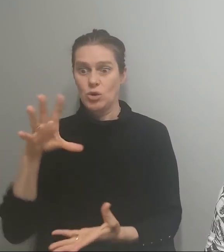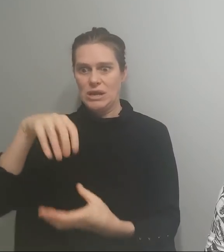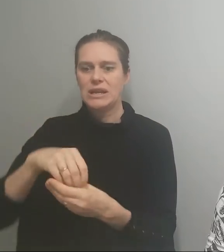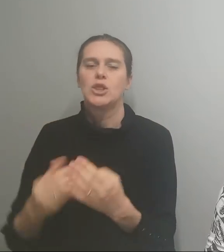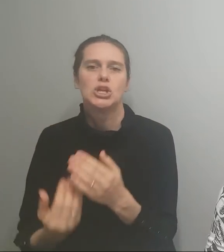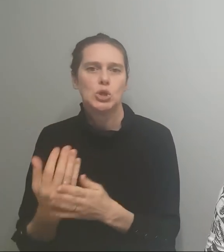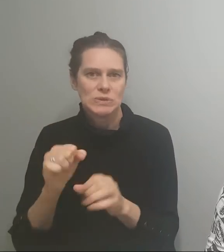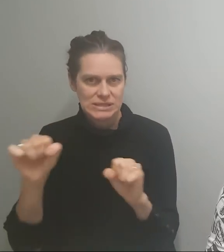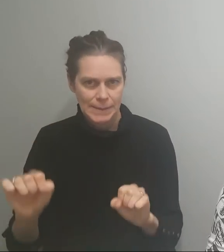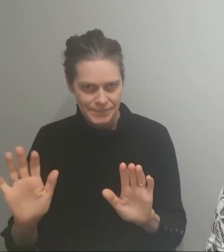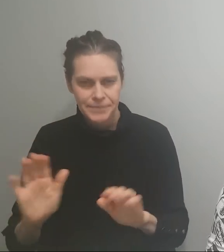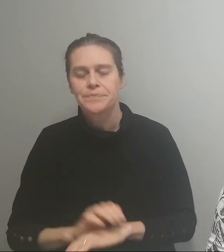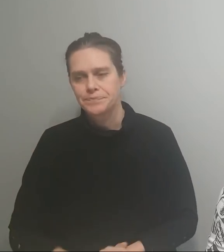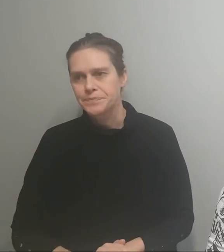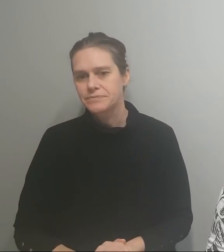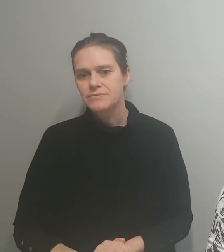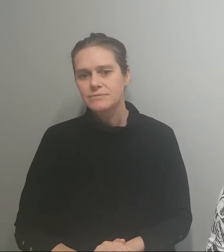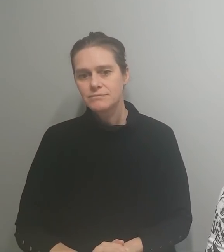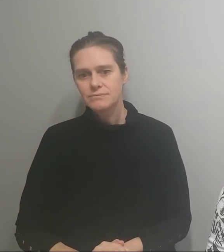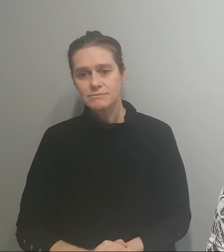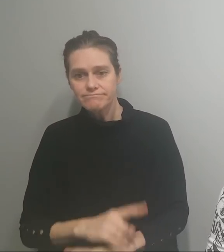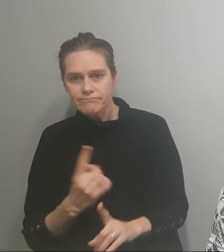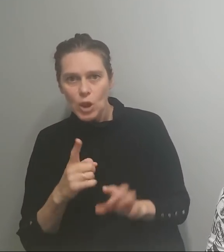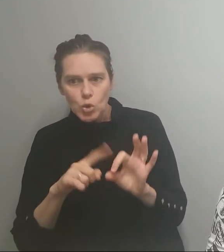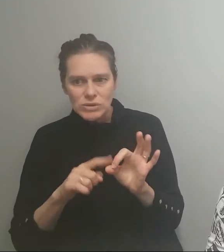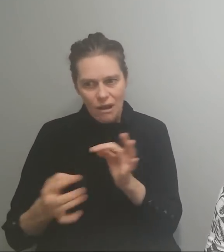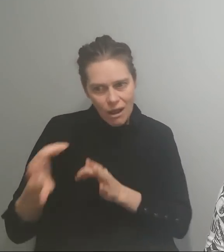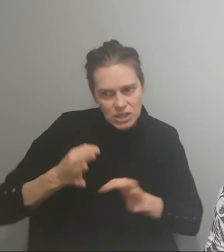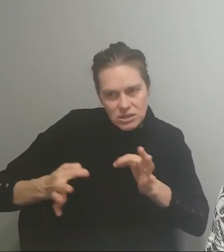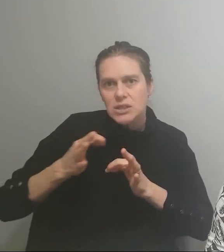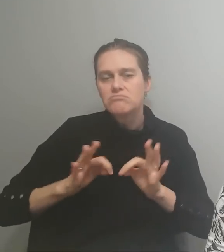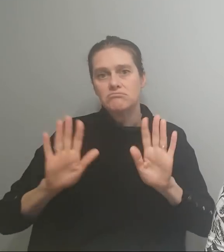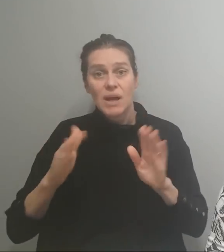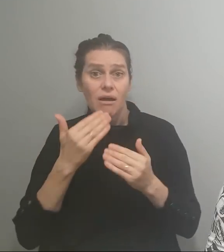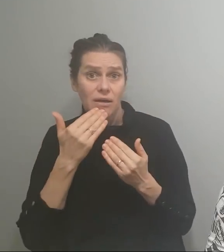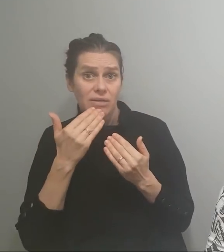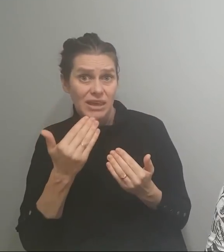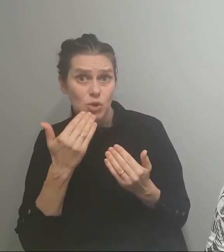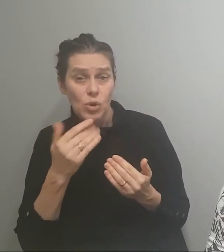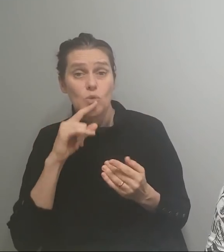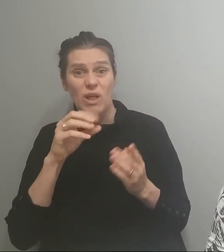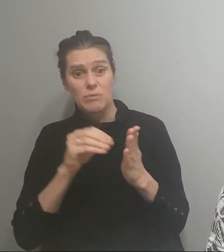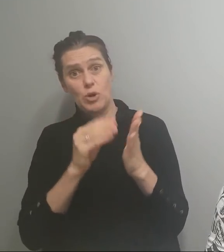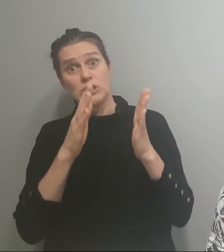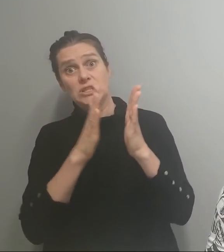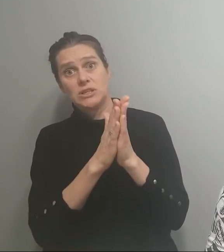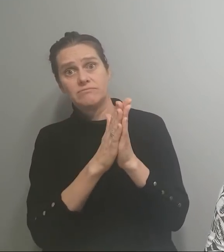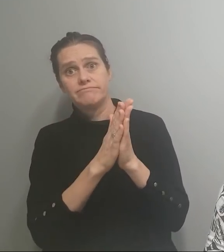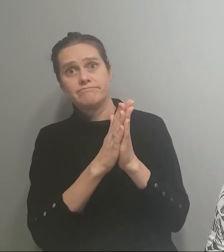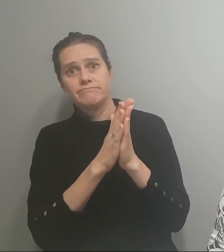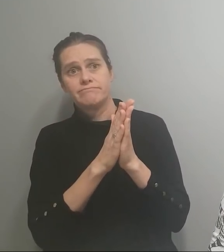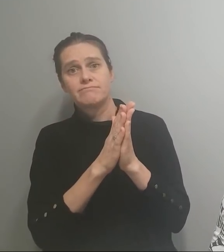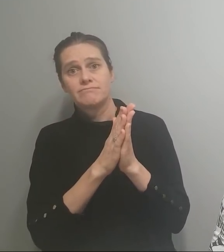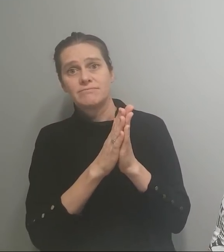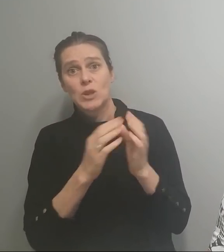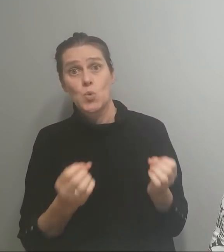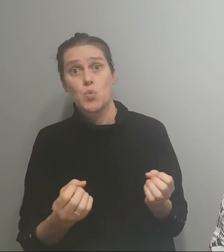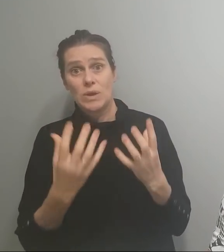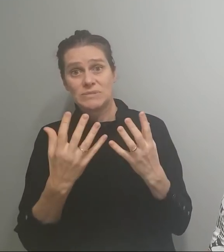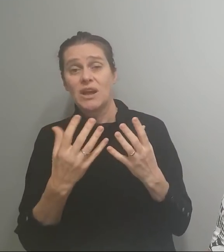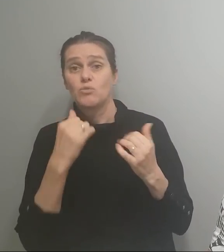Thanks to everybody who has asked questions. We will post this and it will be available. Thanks to the